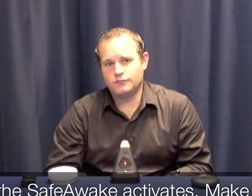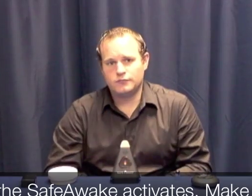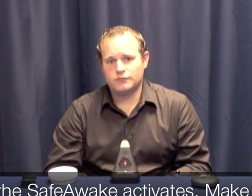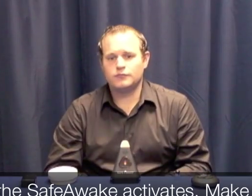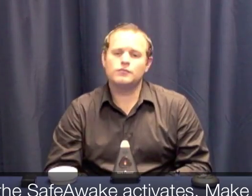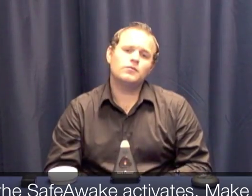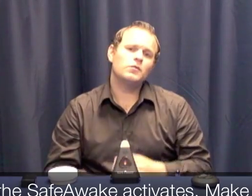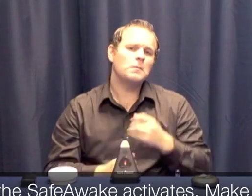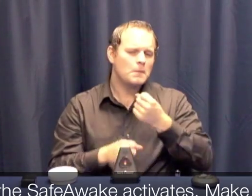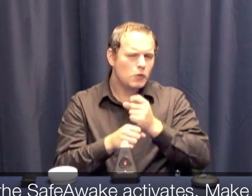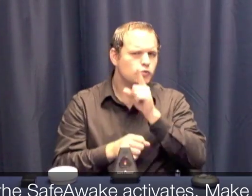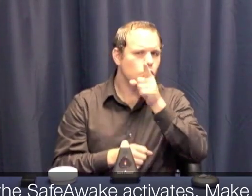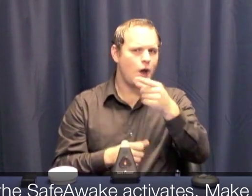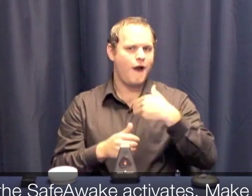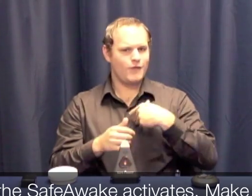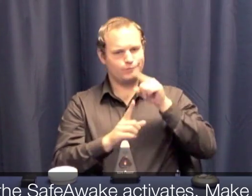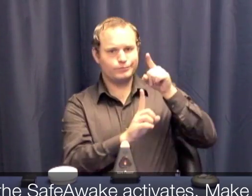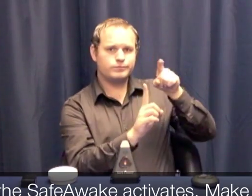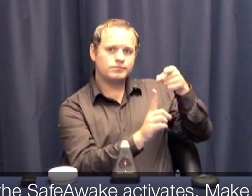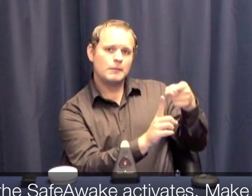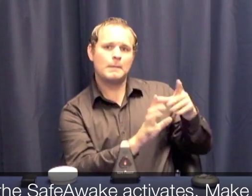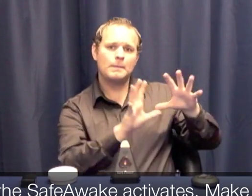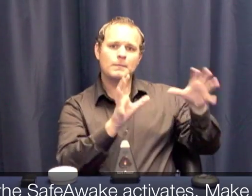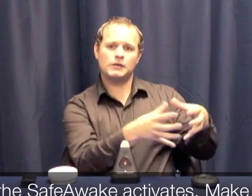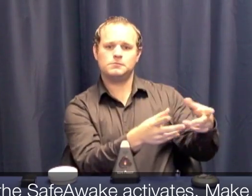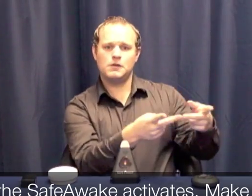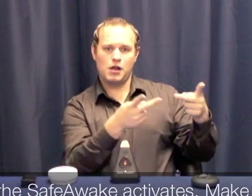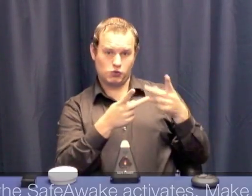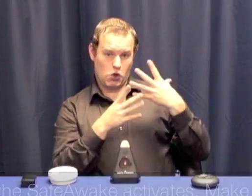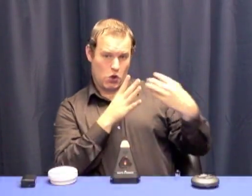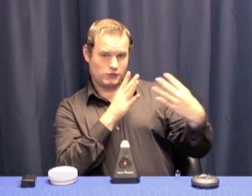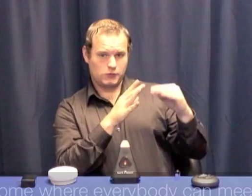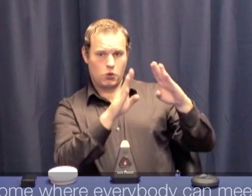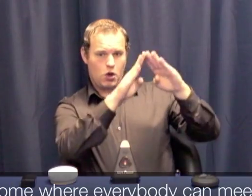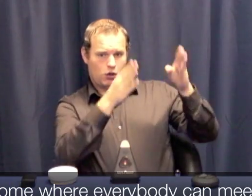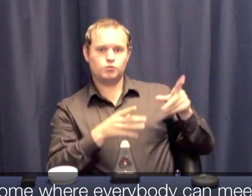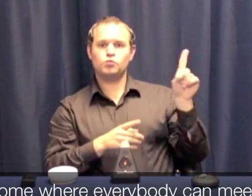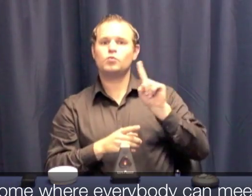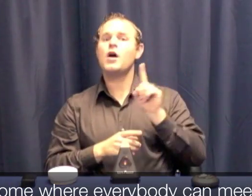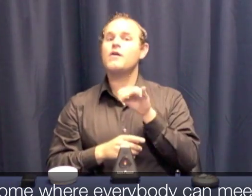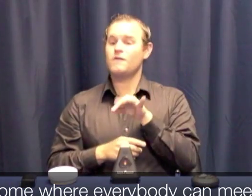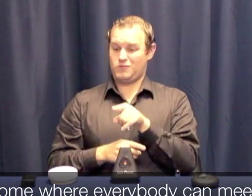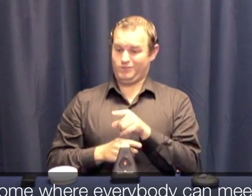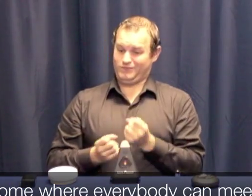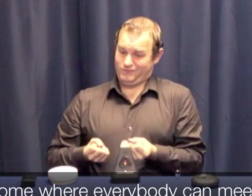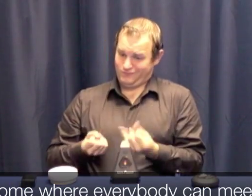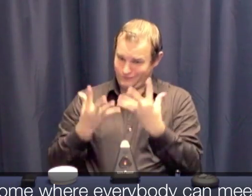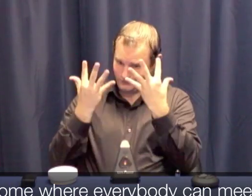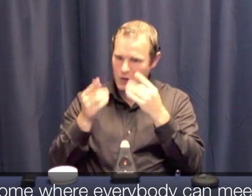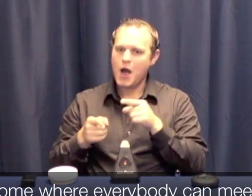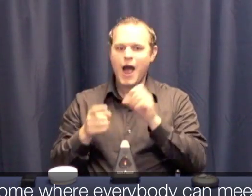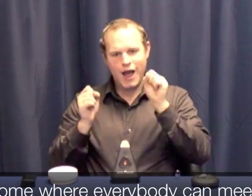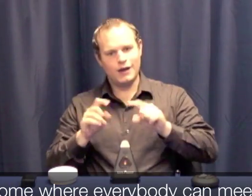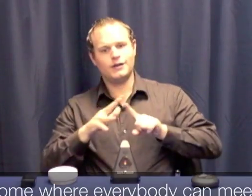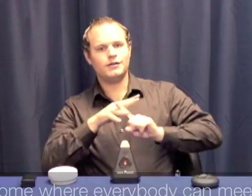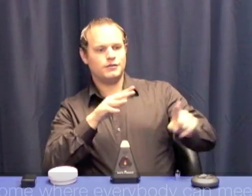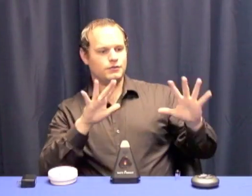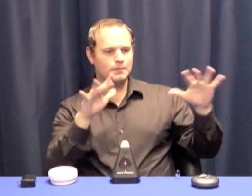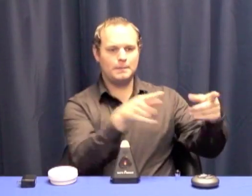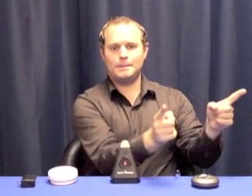member of your family knows what to do when the SafeAwake activates. Make sure you have a designated meeting place outside your home where